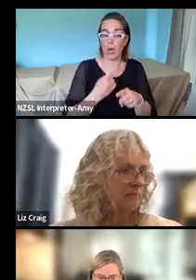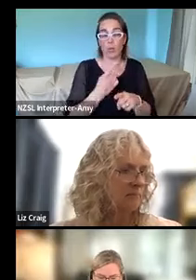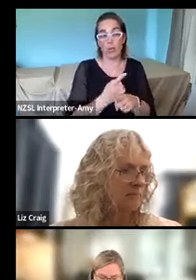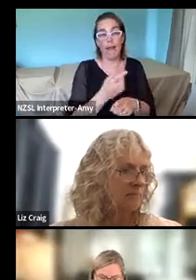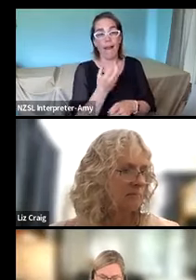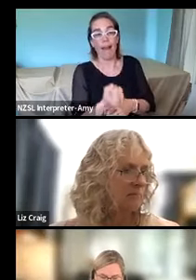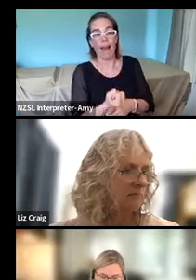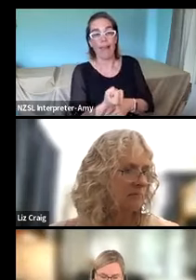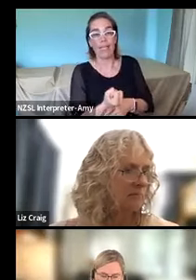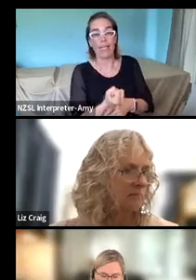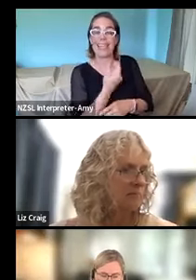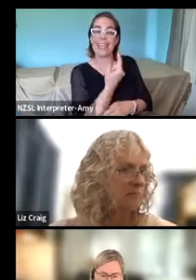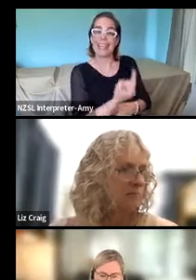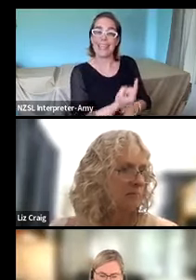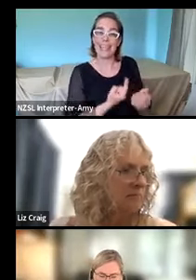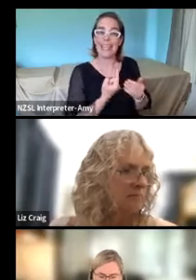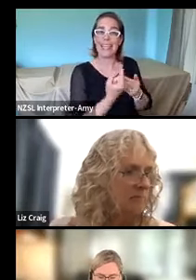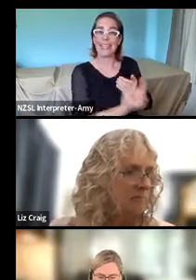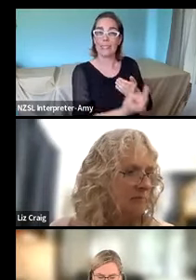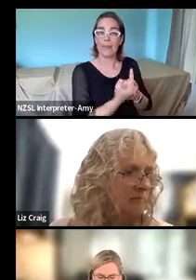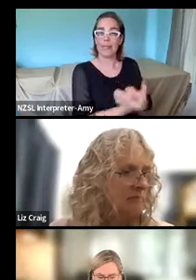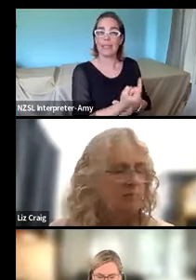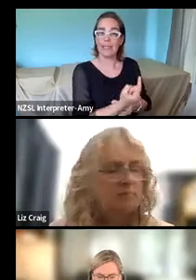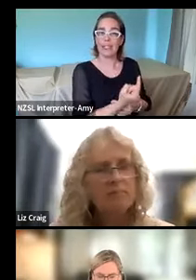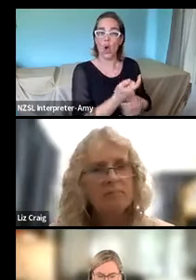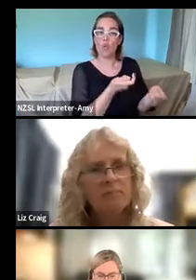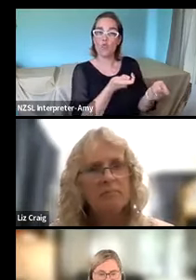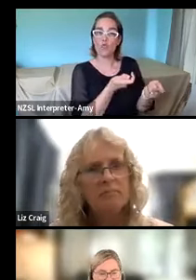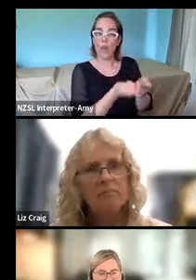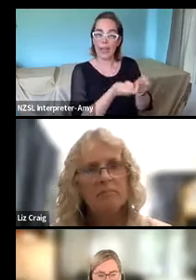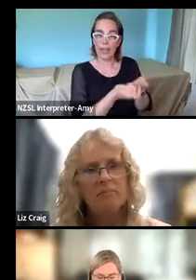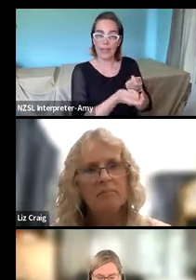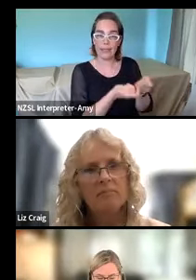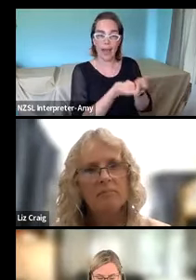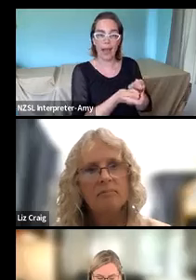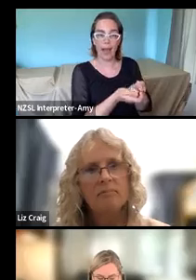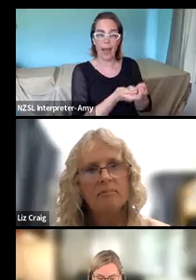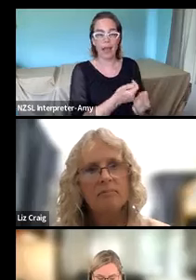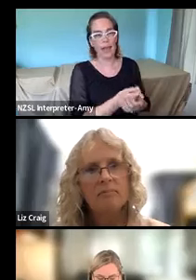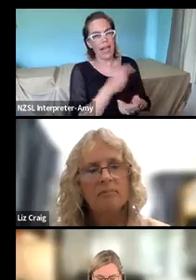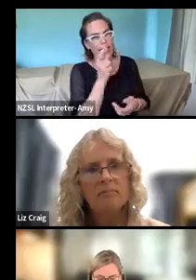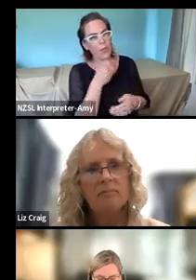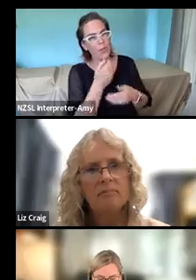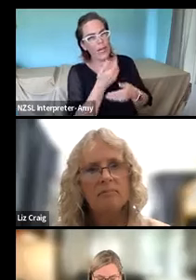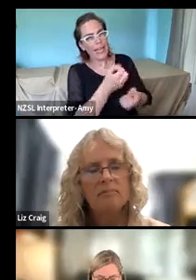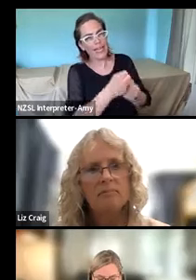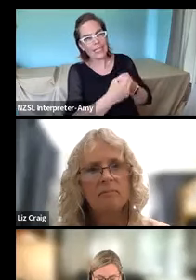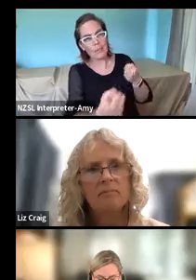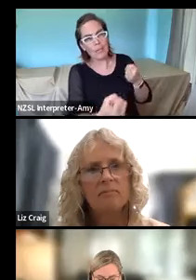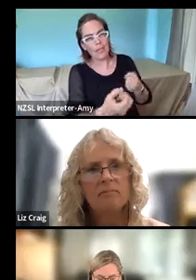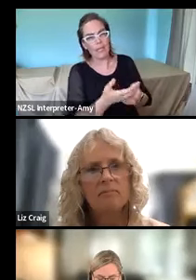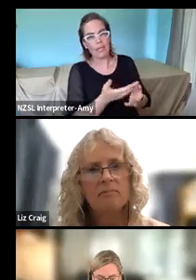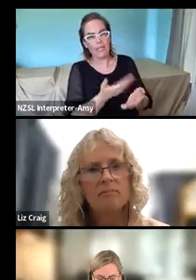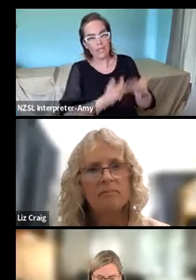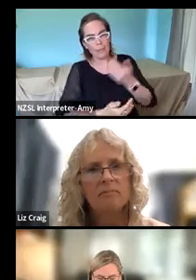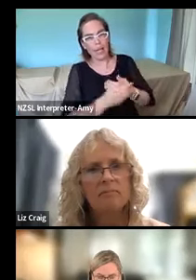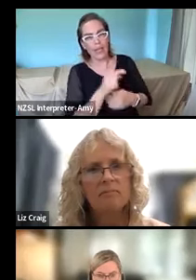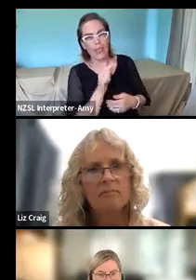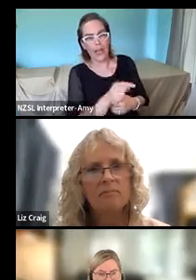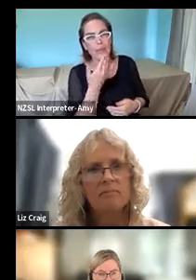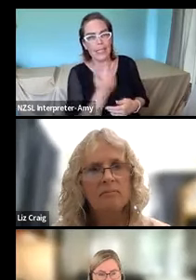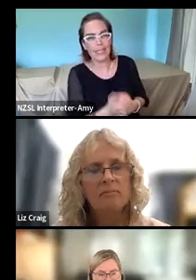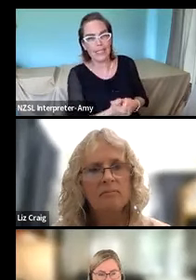an independent regulator. So can you just expand on your thinking behind